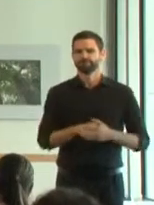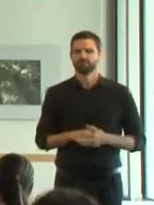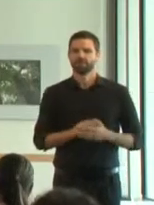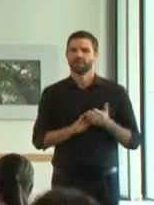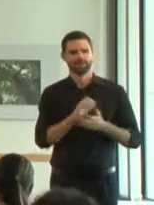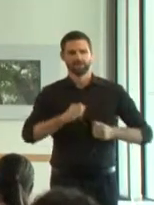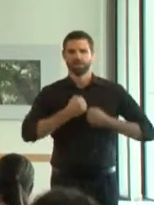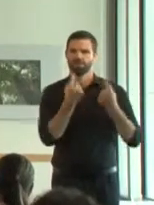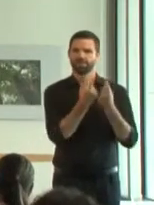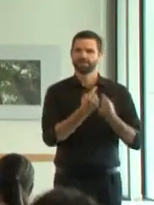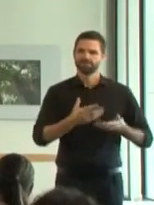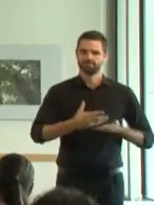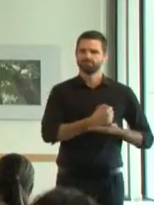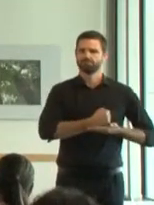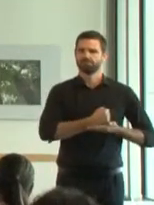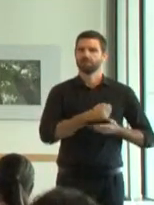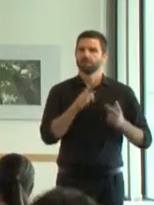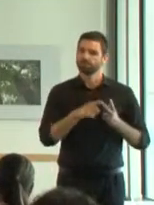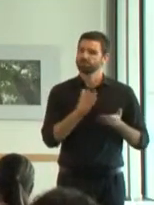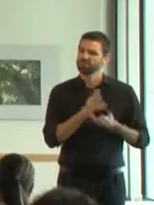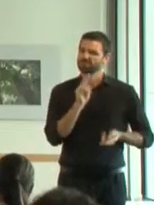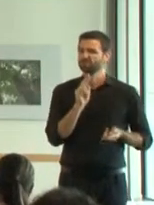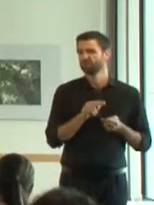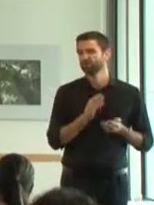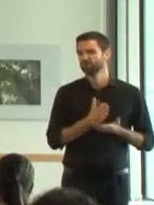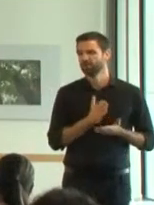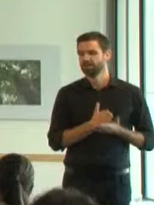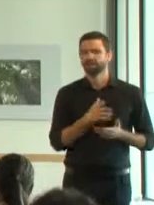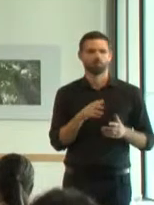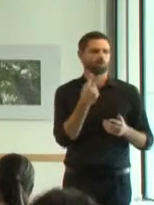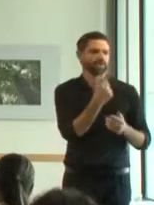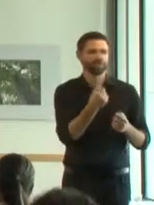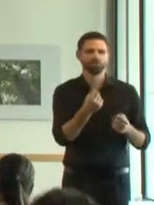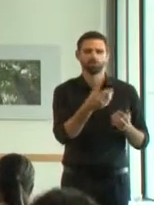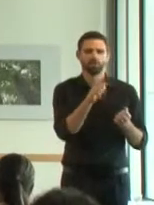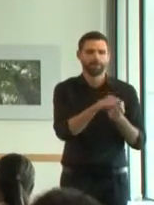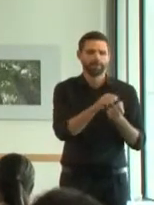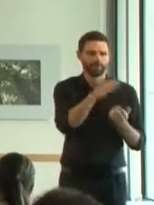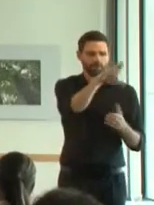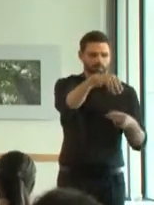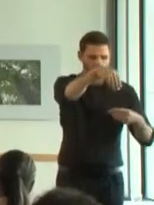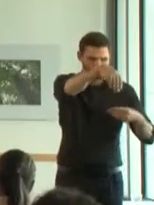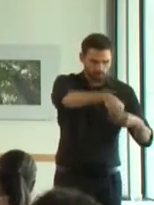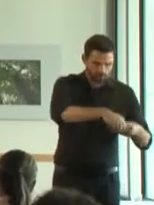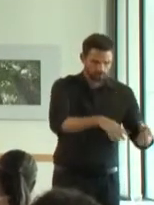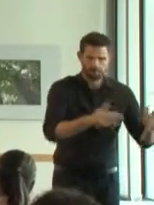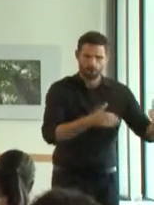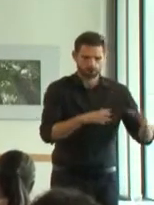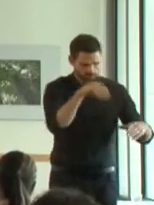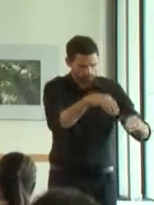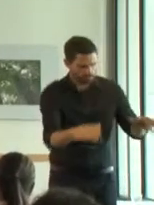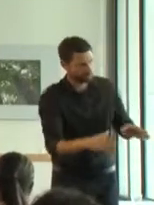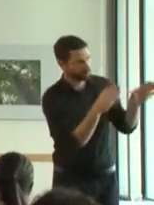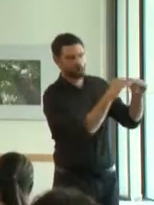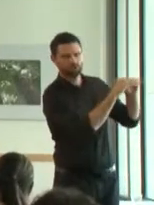quite secure sat there, and they're comparatively cheap, you know, because the cost per sheet of paper to stick a file on in a box on a shelf is pretty cheap,